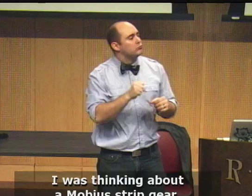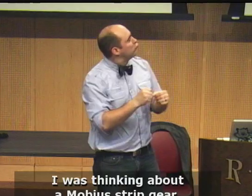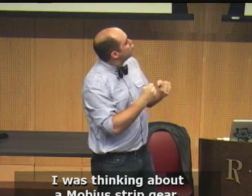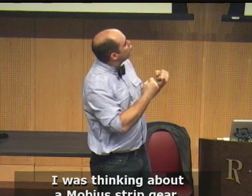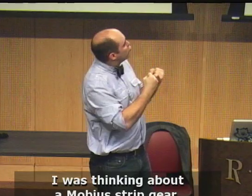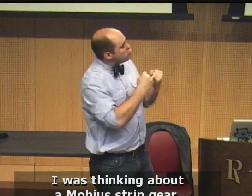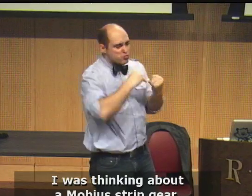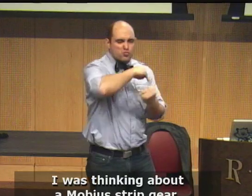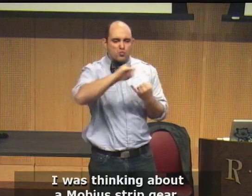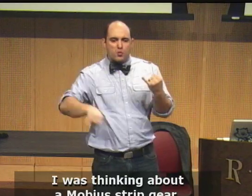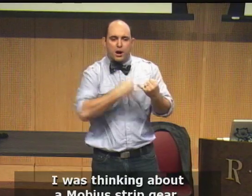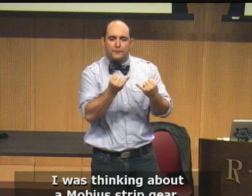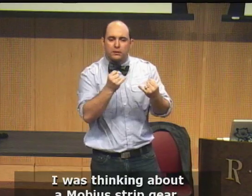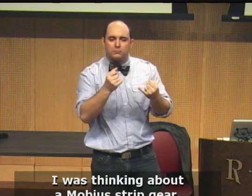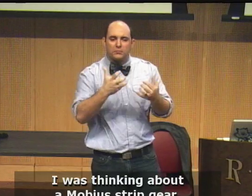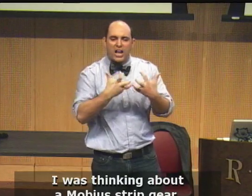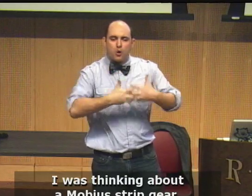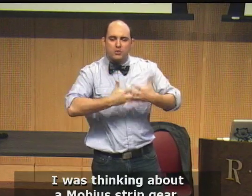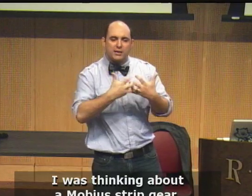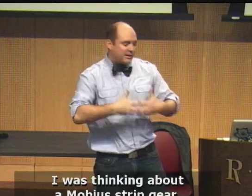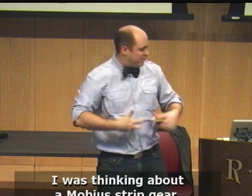thinking about a Mobius strip gear.